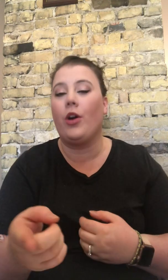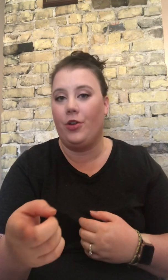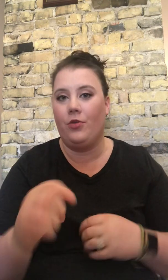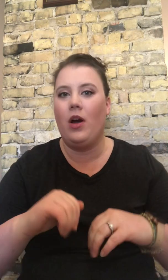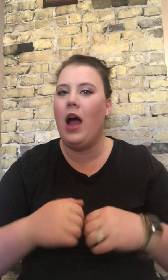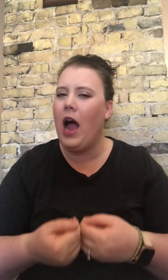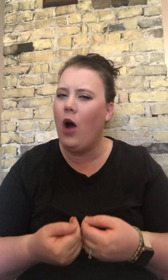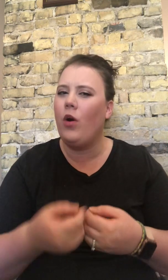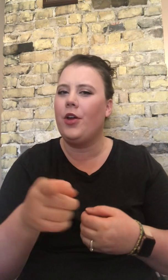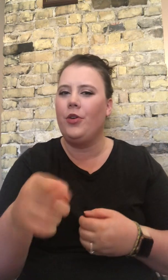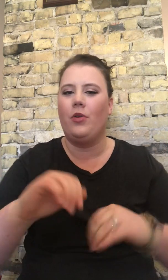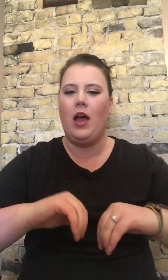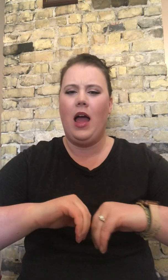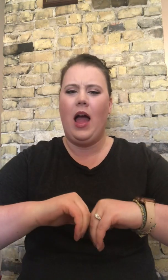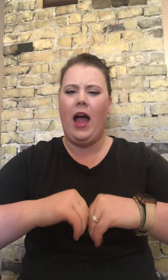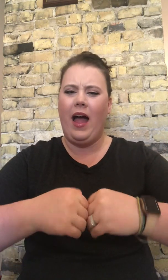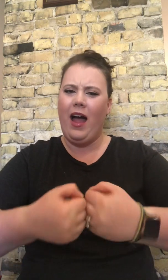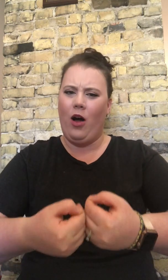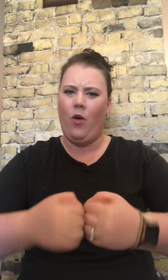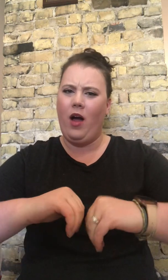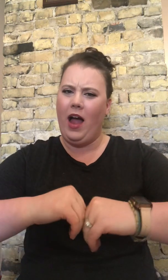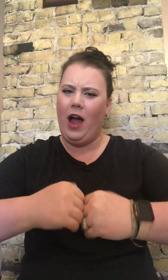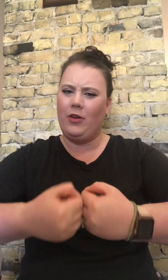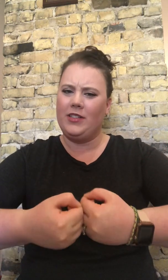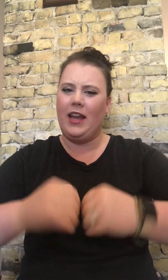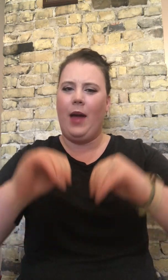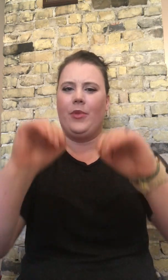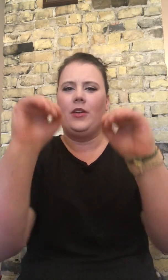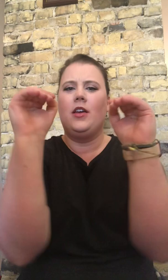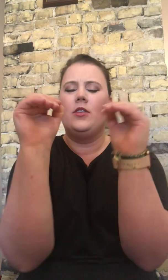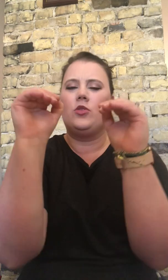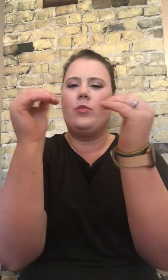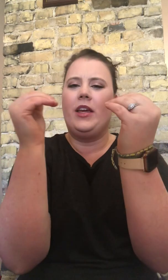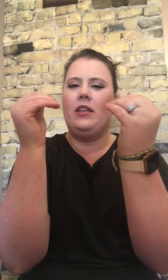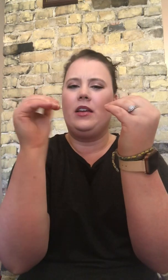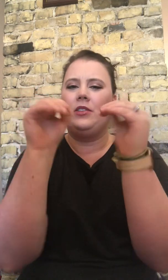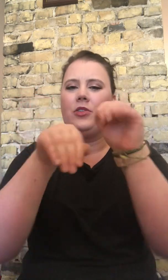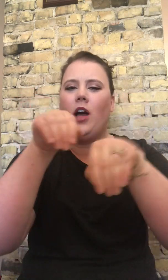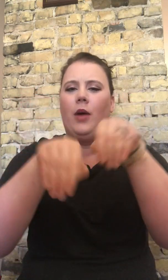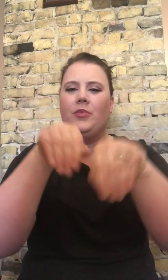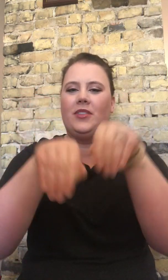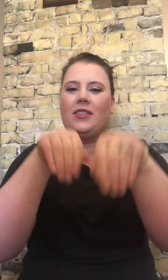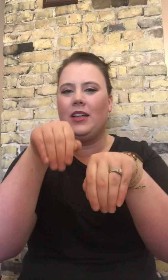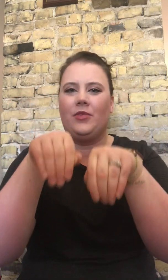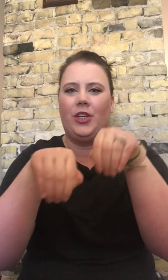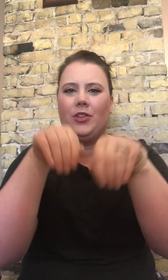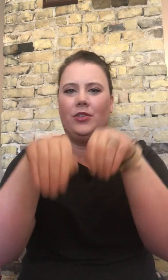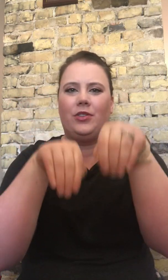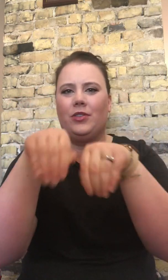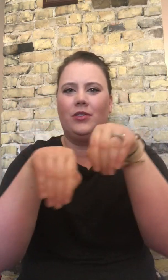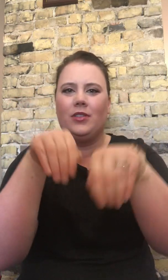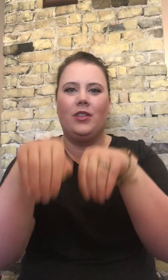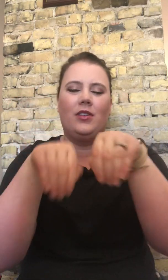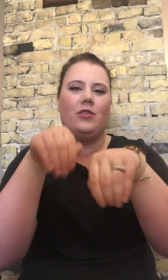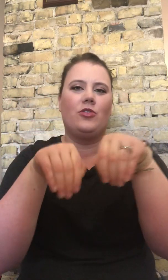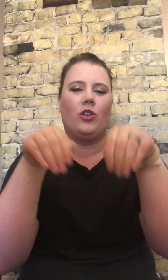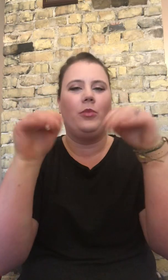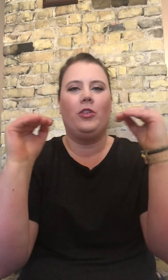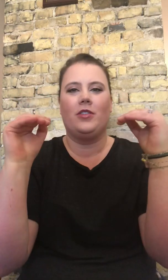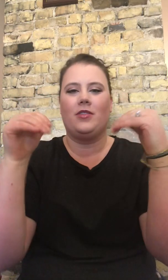you. How are you? How? How does it happen? So we're making like little cups, kind of like you're a little gerbil or